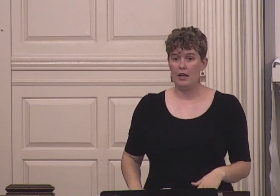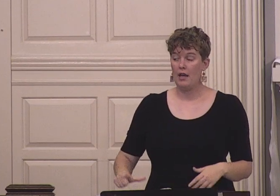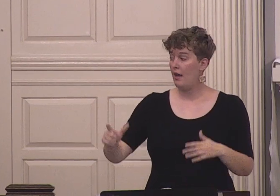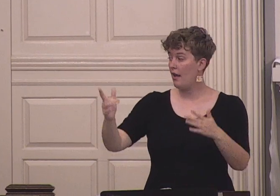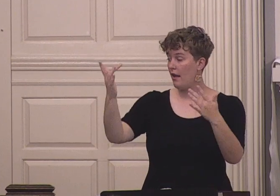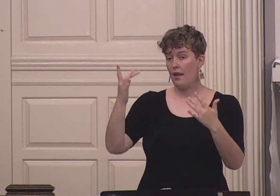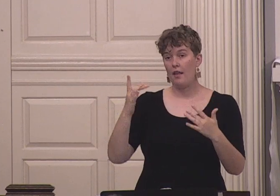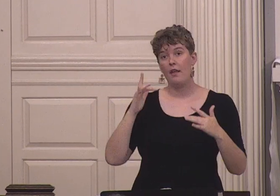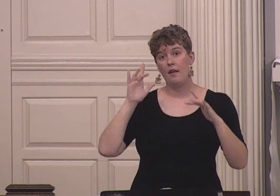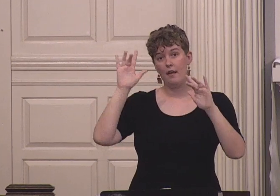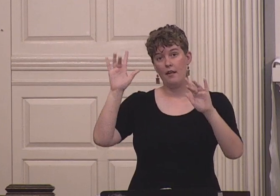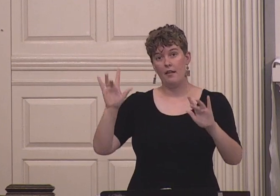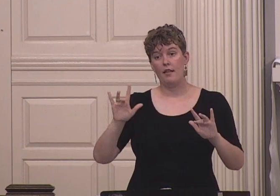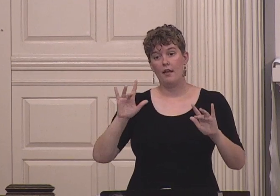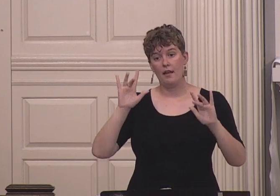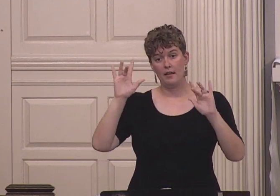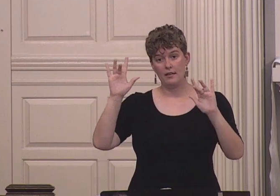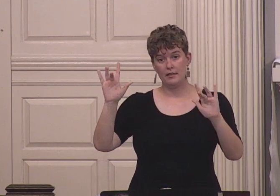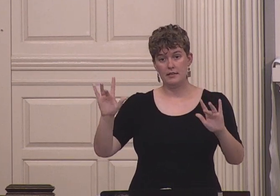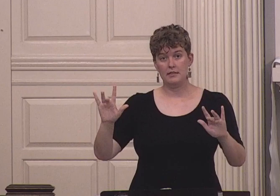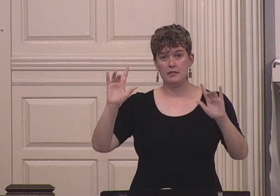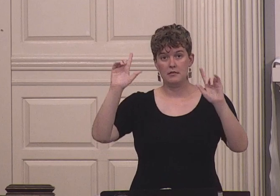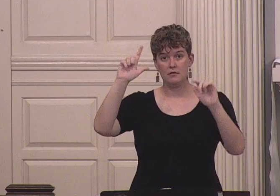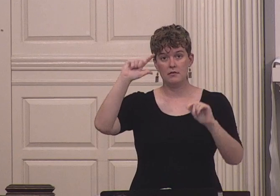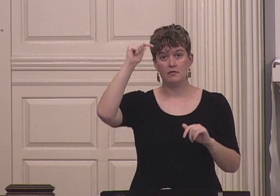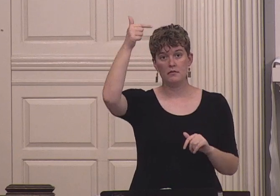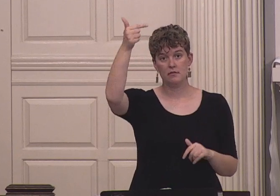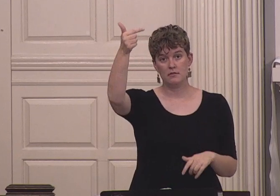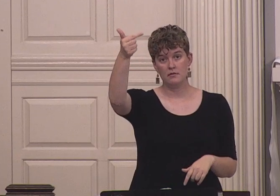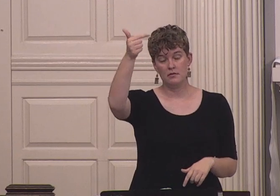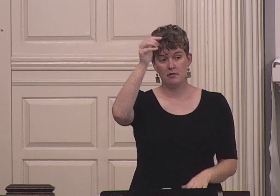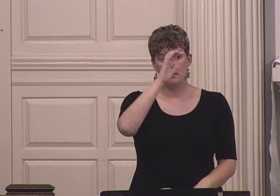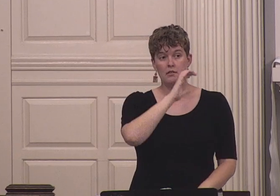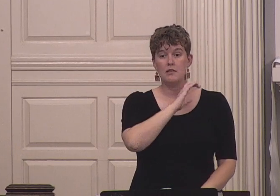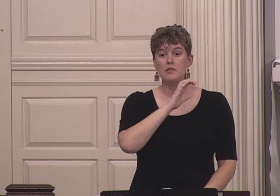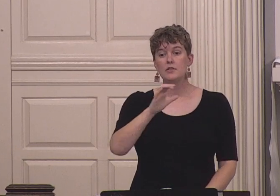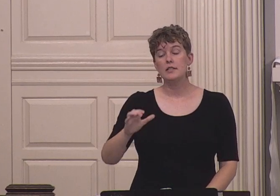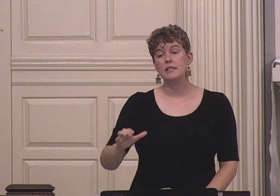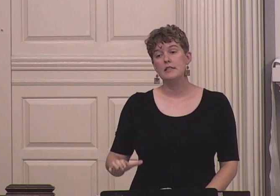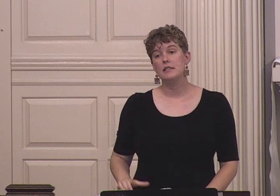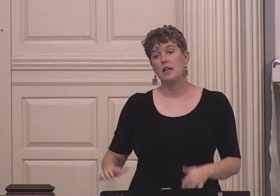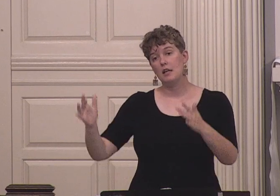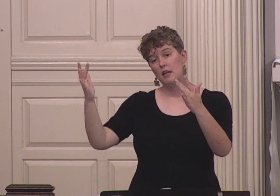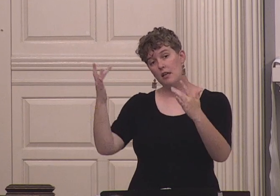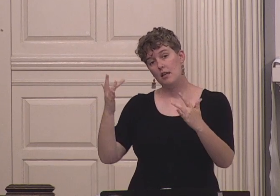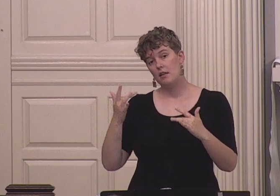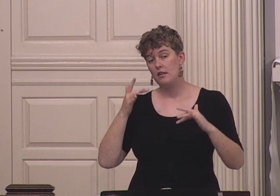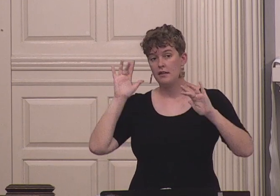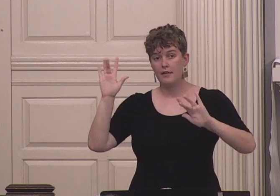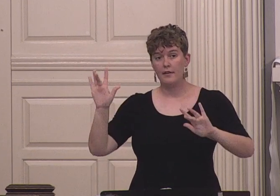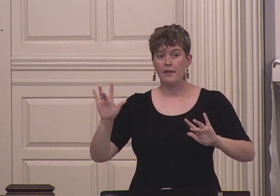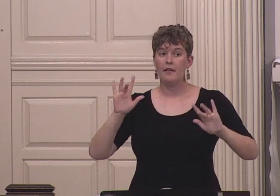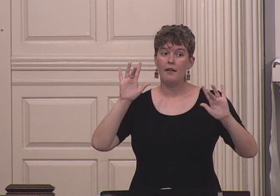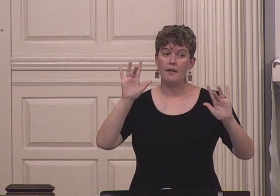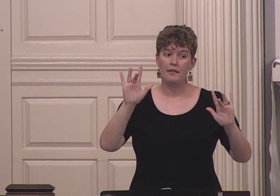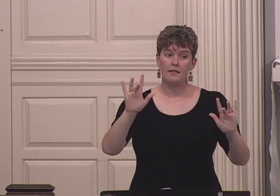Kyrie eleison. Christe